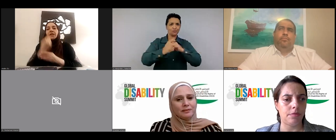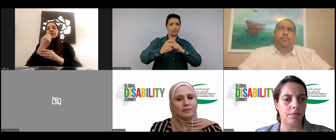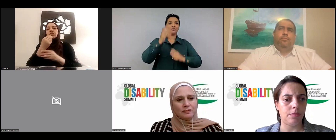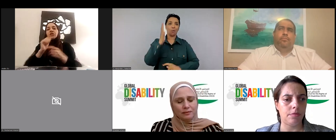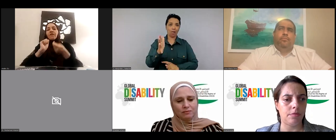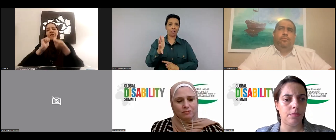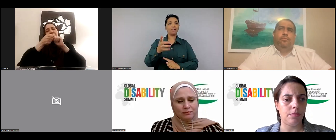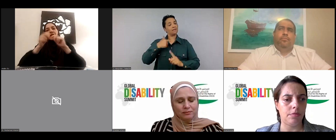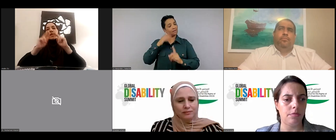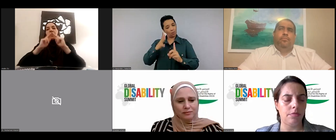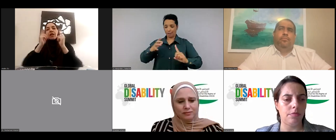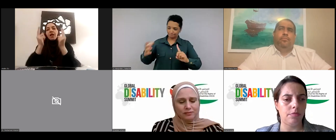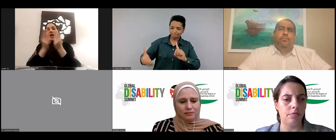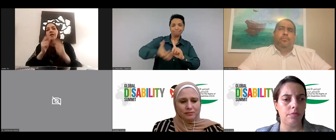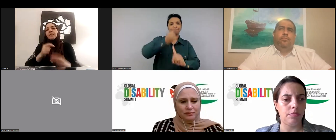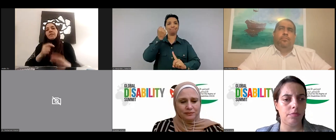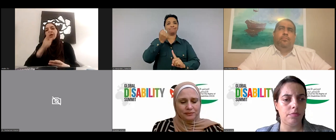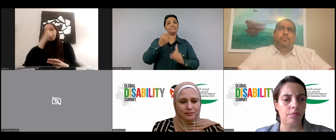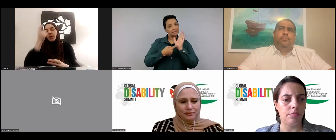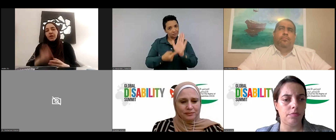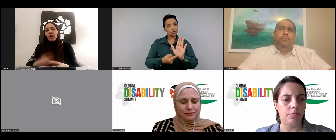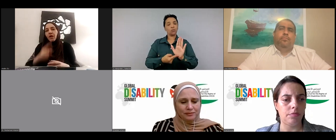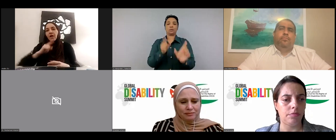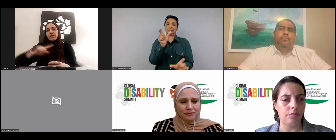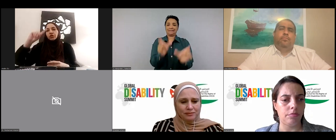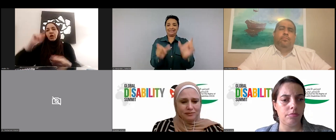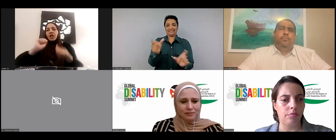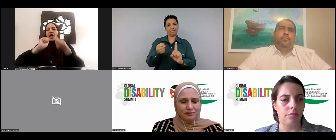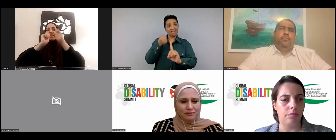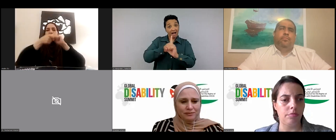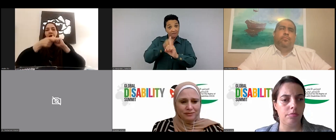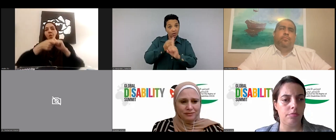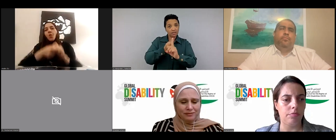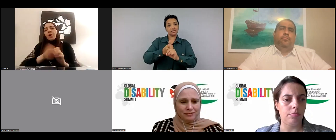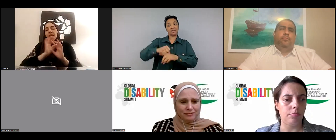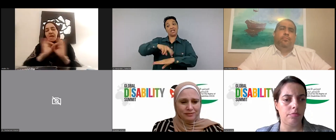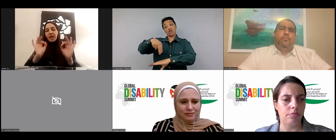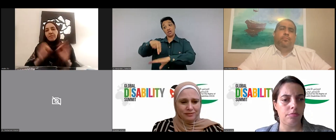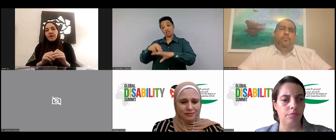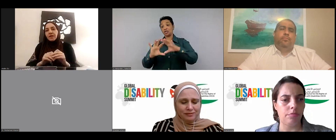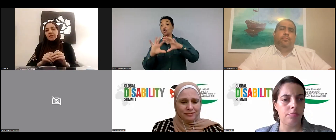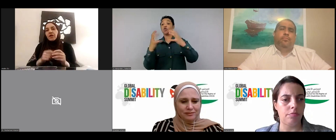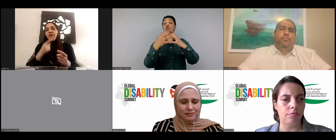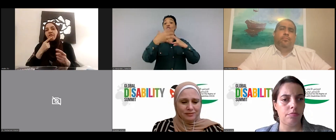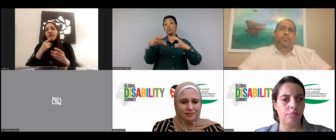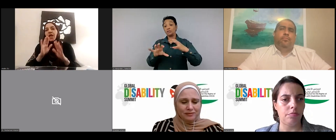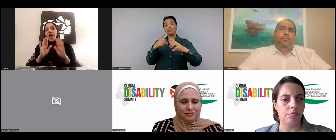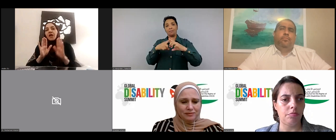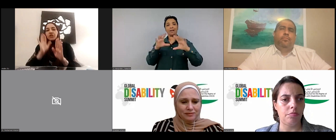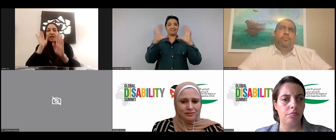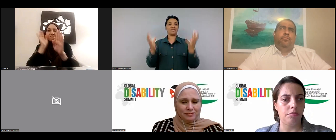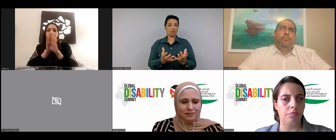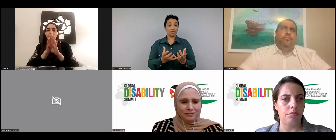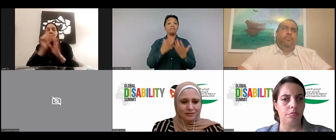milestone in the disability advocacy nationally, regionally, and internationally. Thank you very